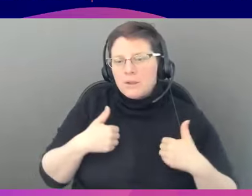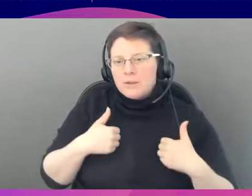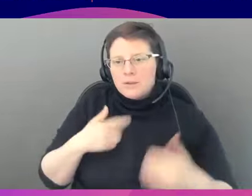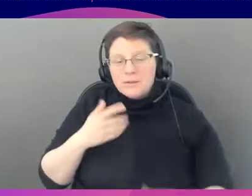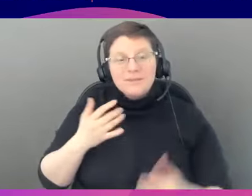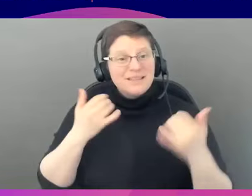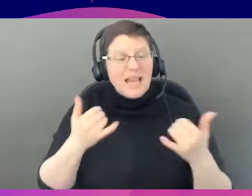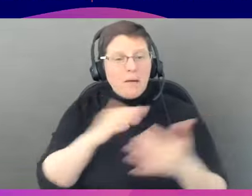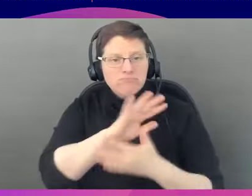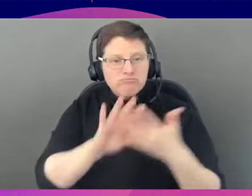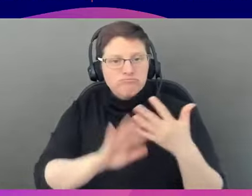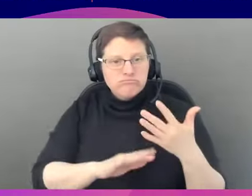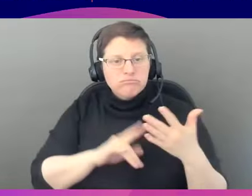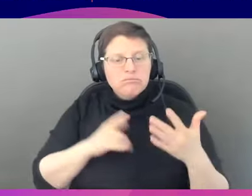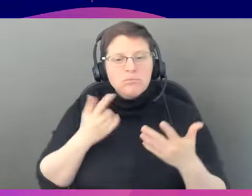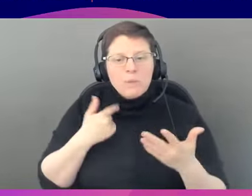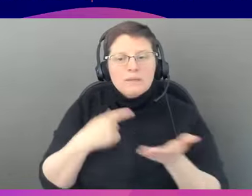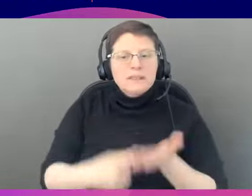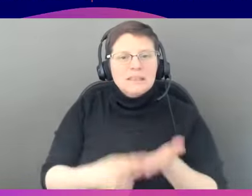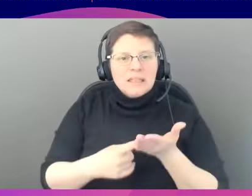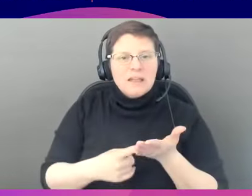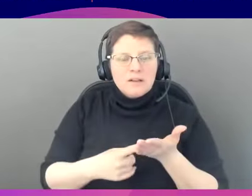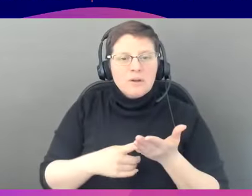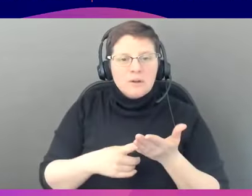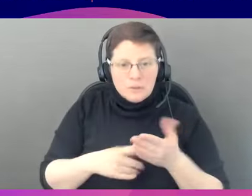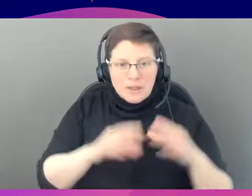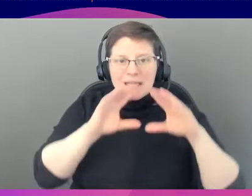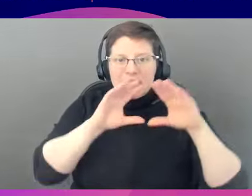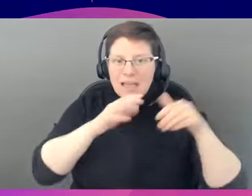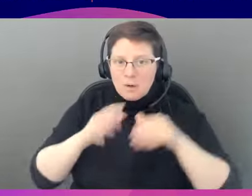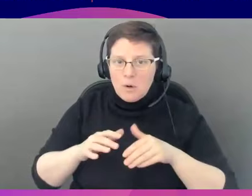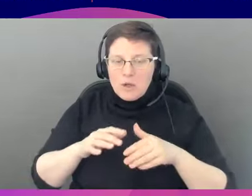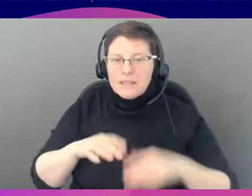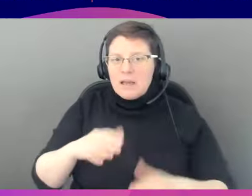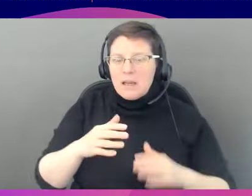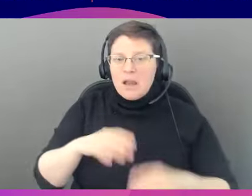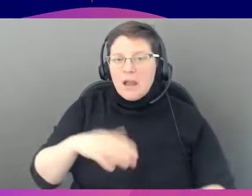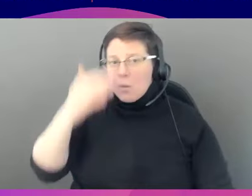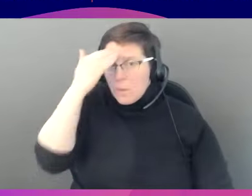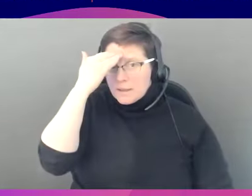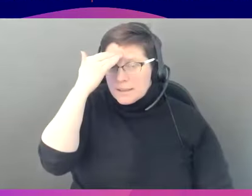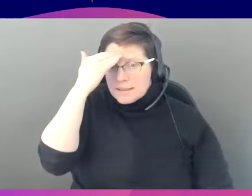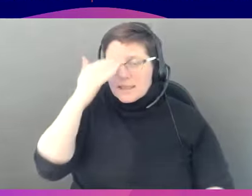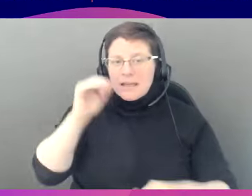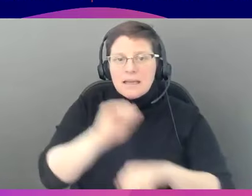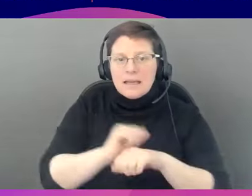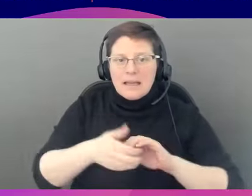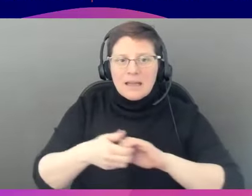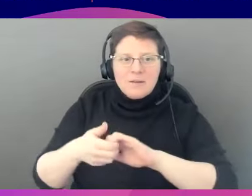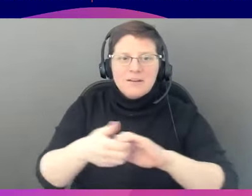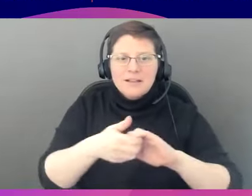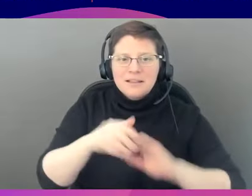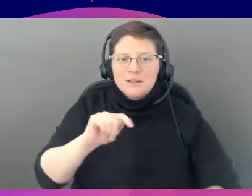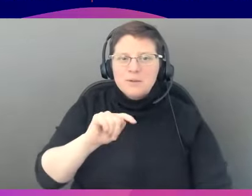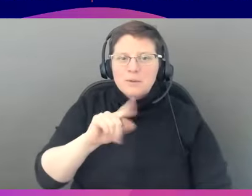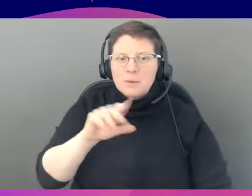ideas, and strategies through the categories of awareness, collaboration, and tools, which that is where our acronym ACT came from.